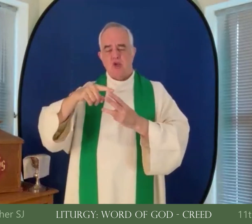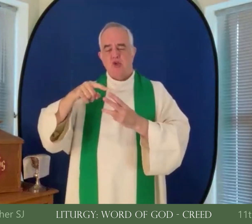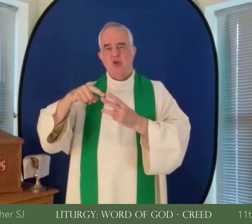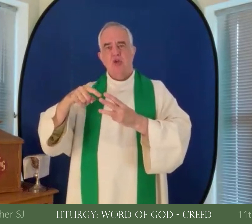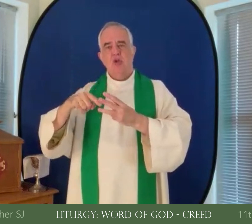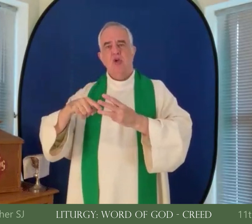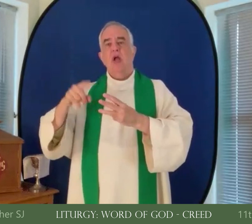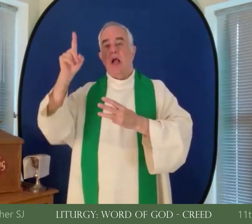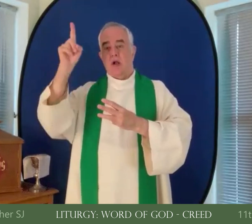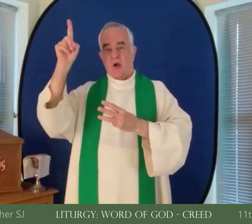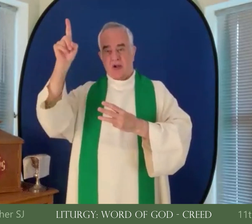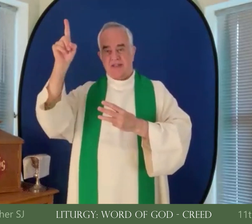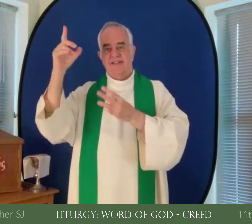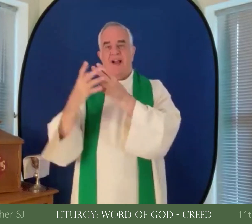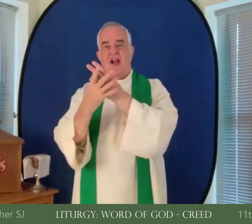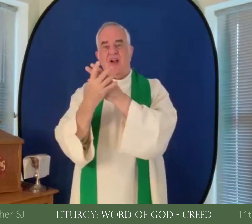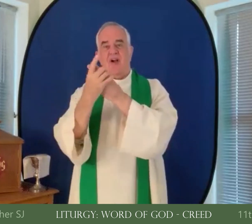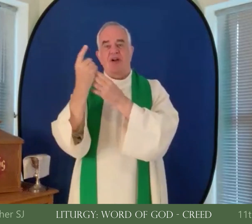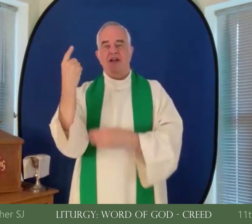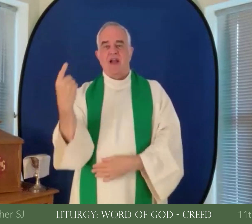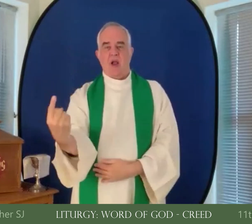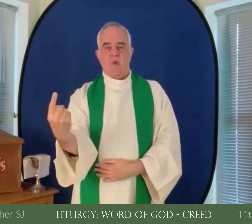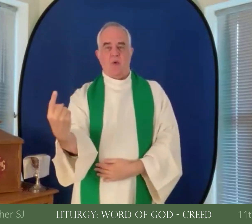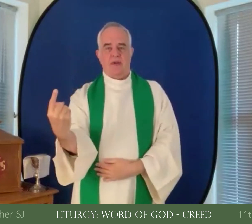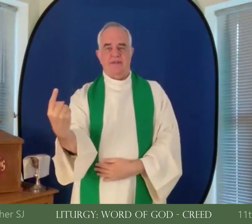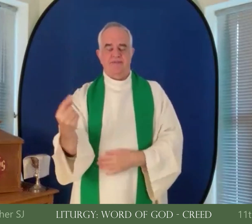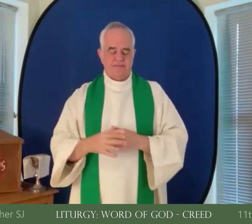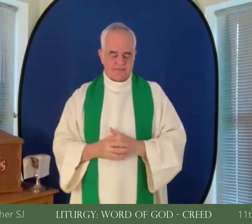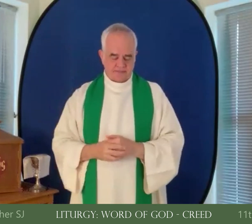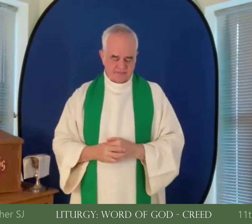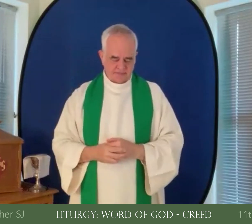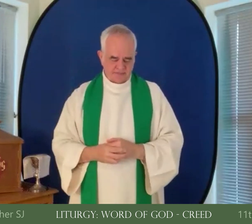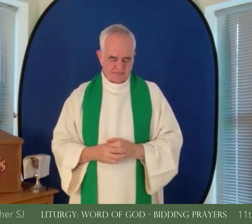Each God, God is one.